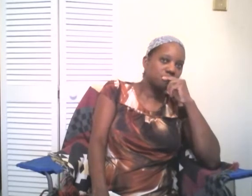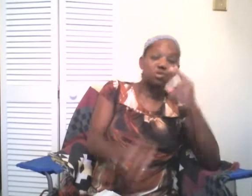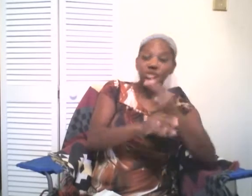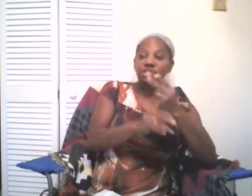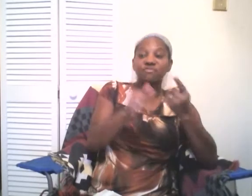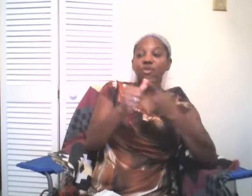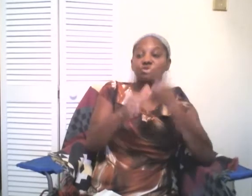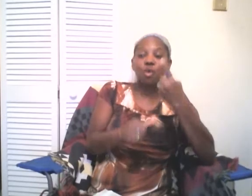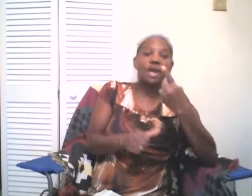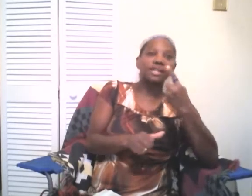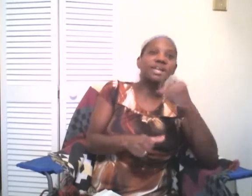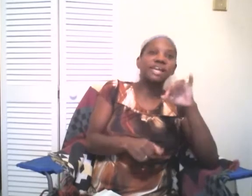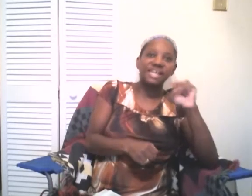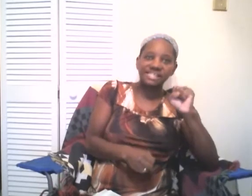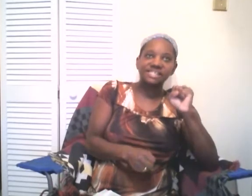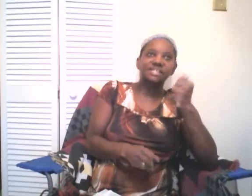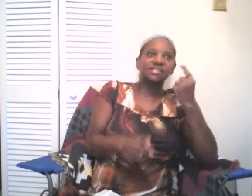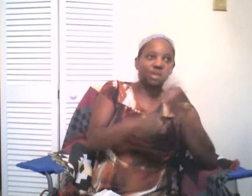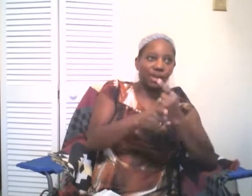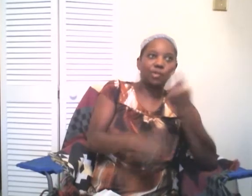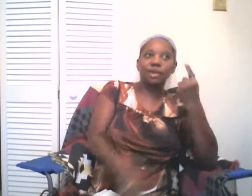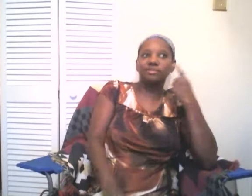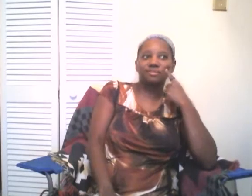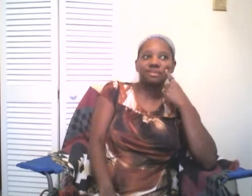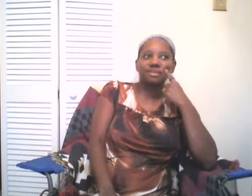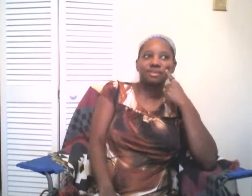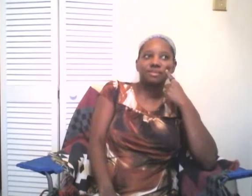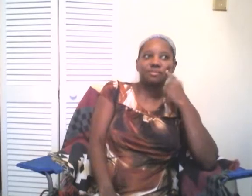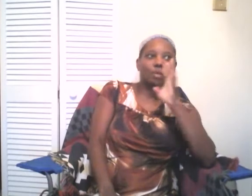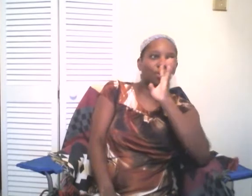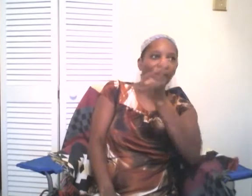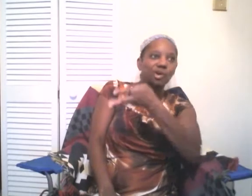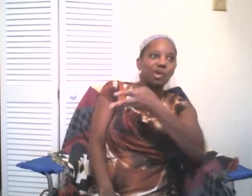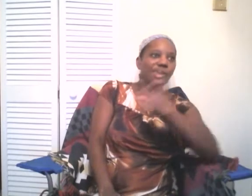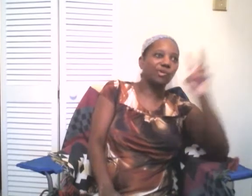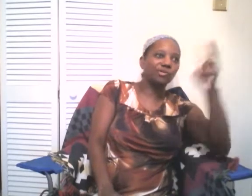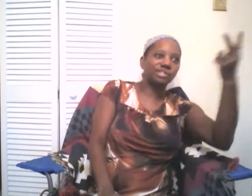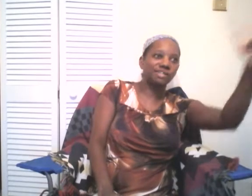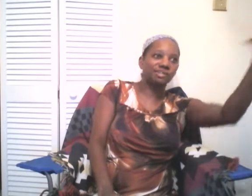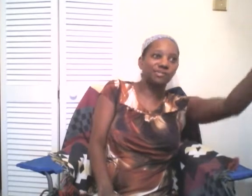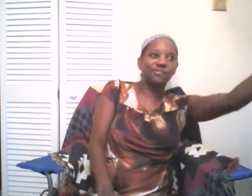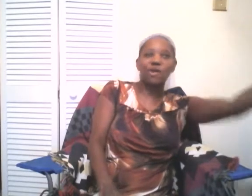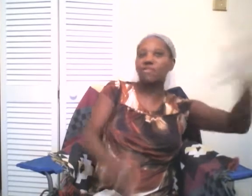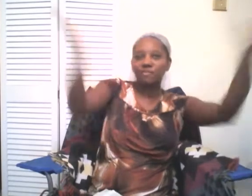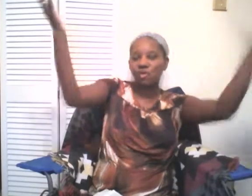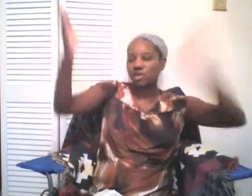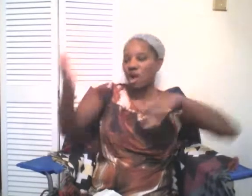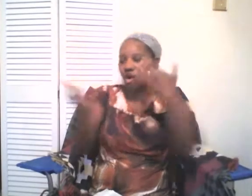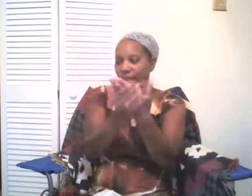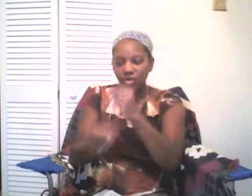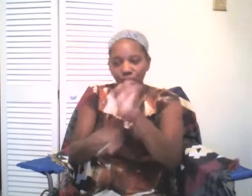Usually the first one is the correct one. But when we ignore it and go to second, third, and fourth, of course they all ain't gonna work